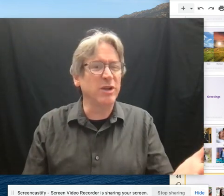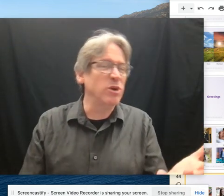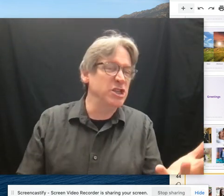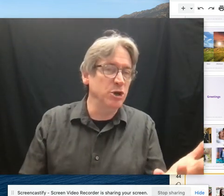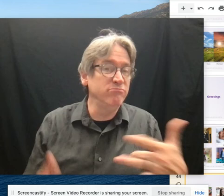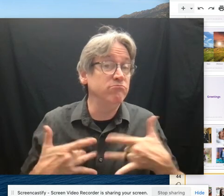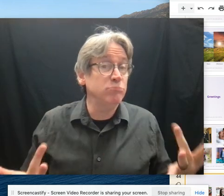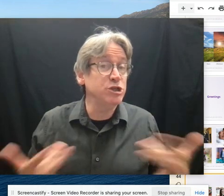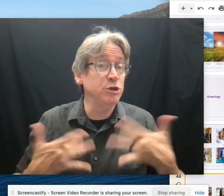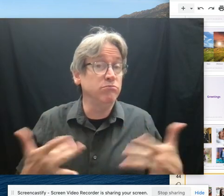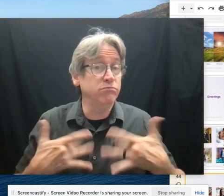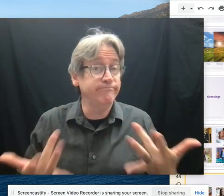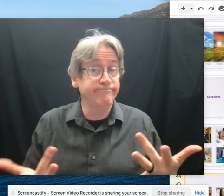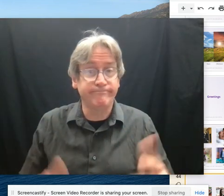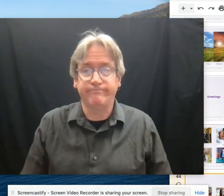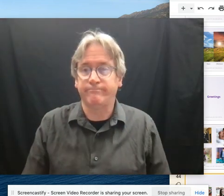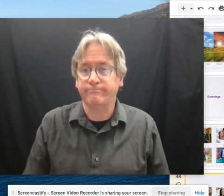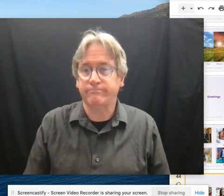It's also like, what's new? What's new?